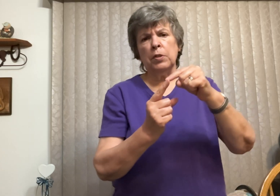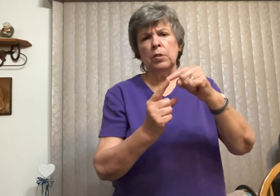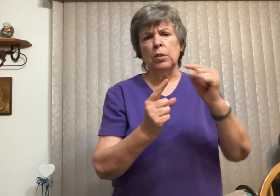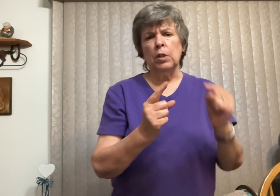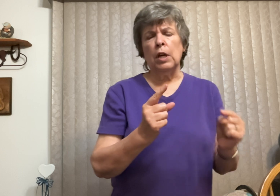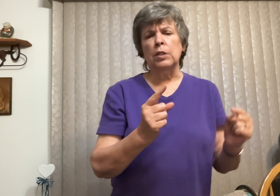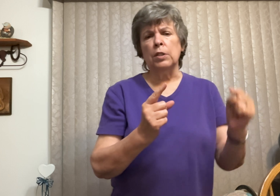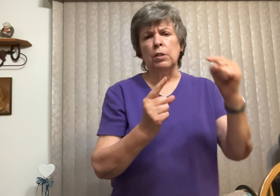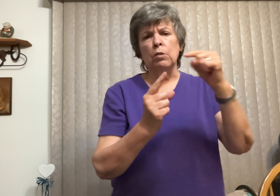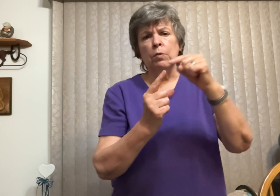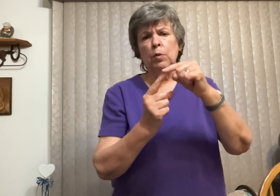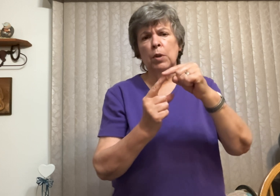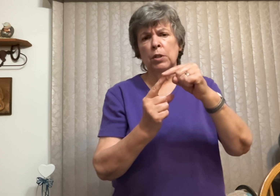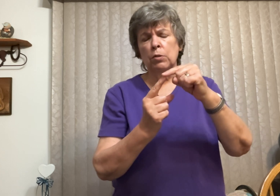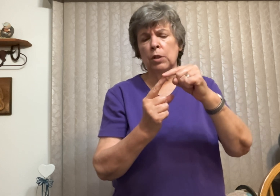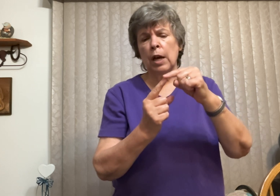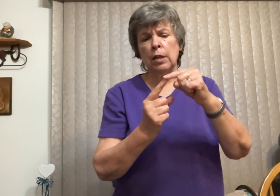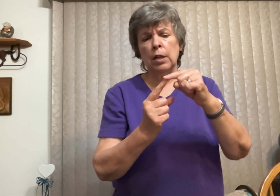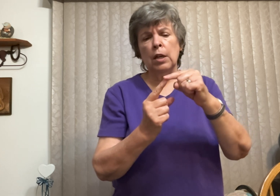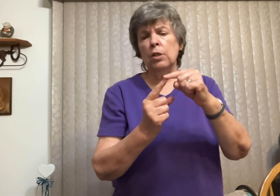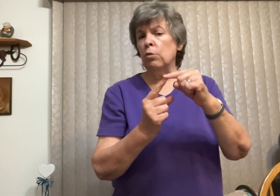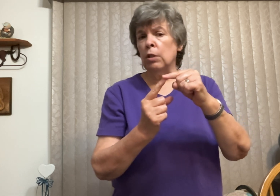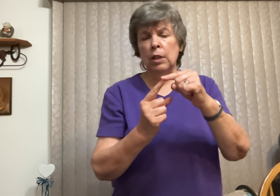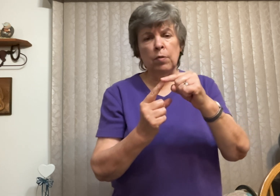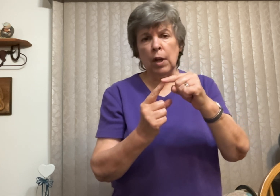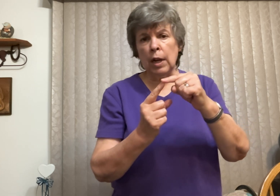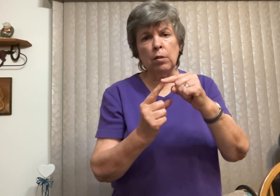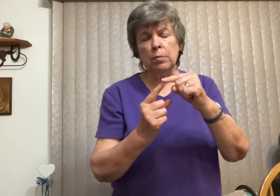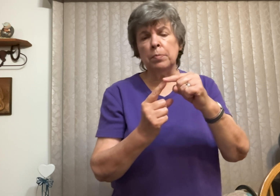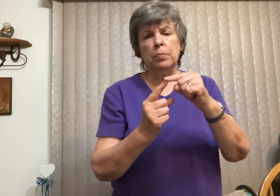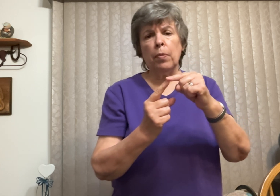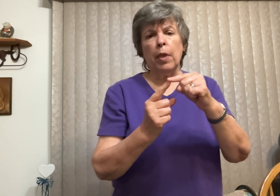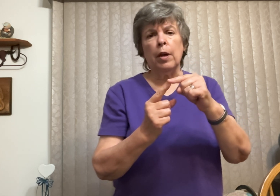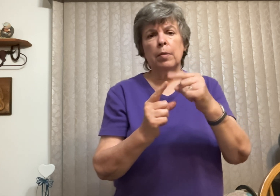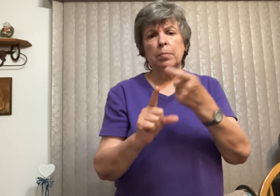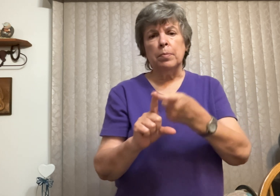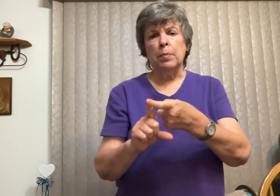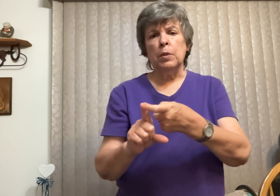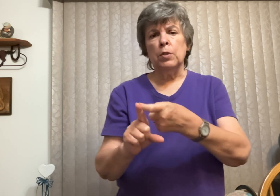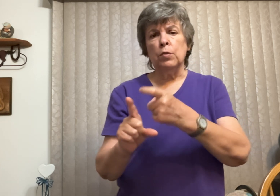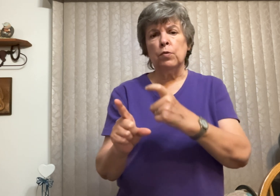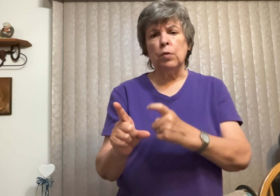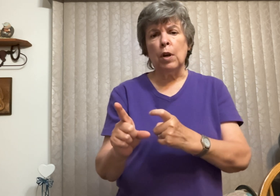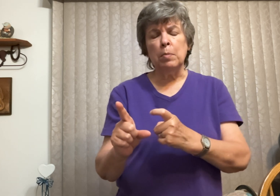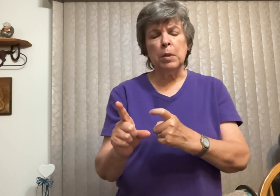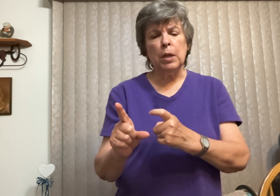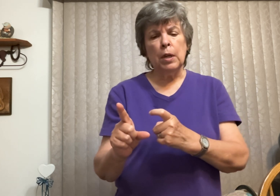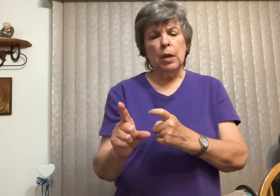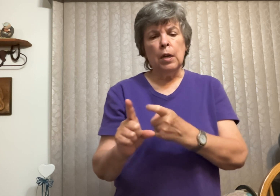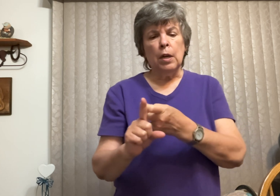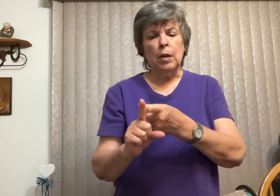is until. If you want to use that, you can leave that out. This is from.